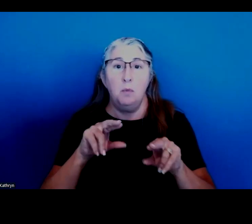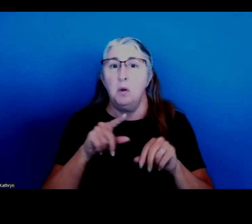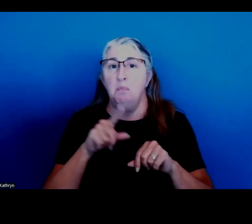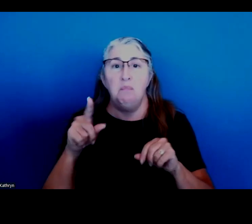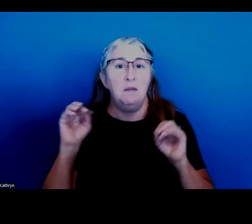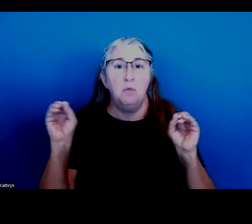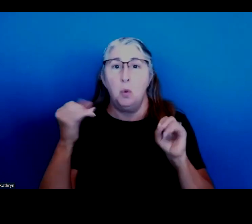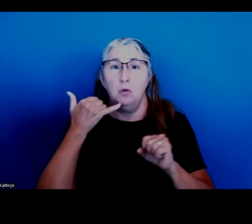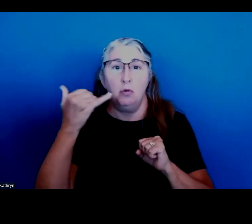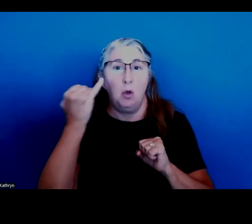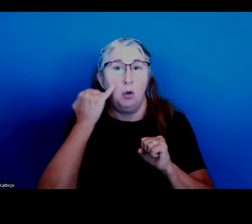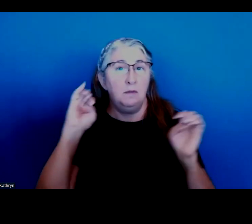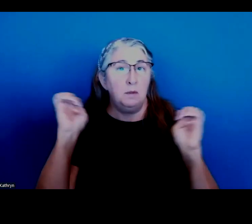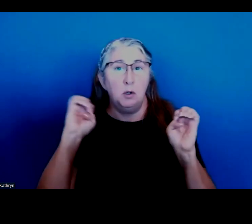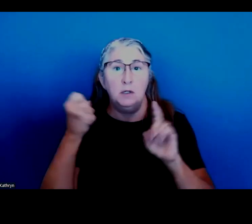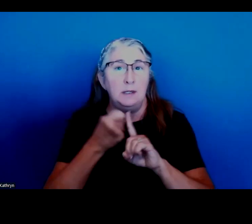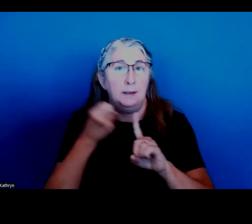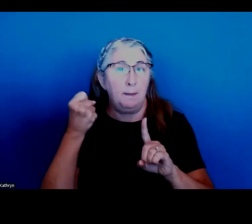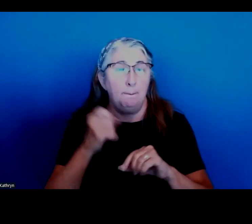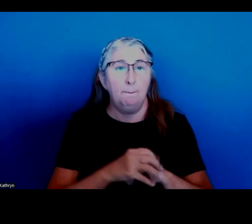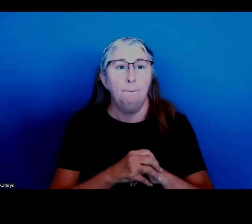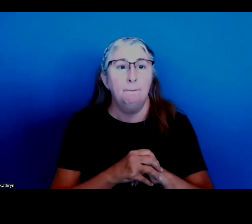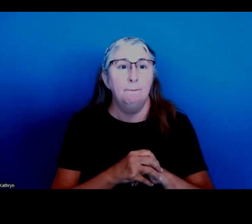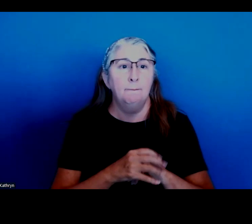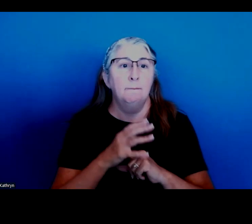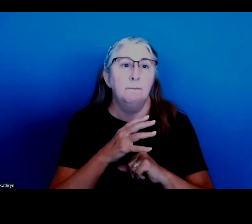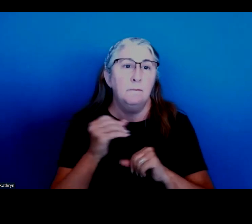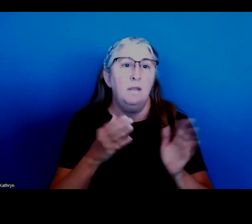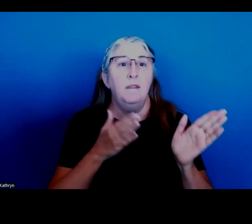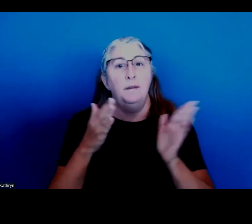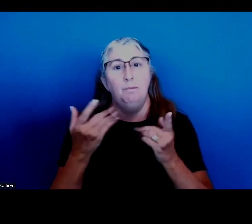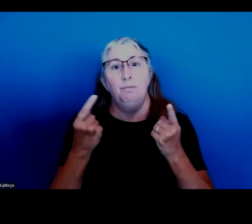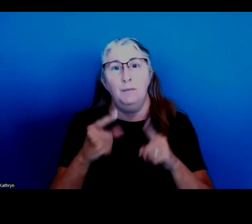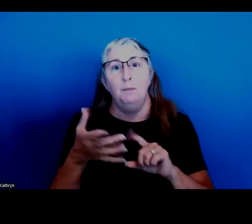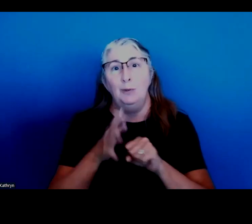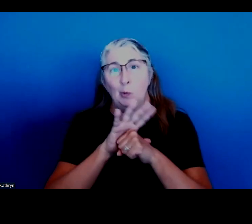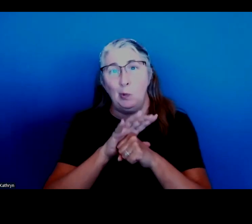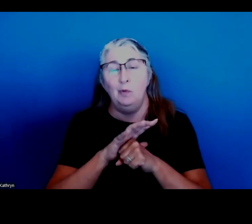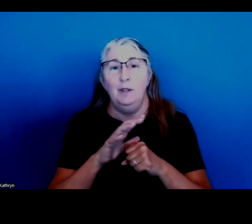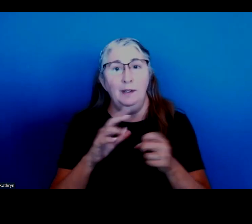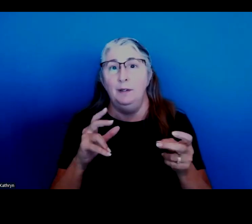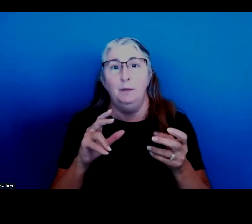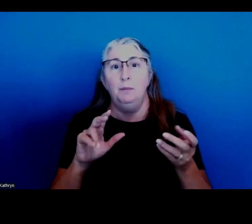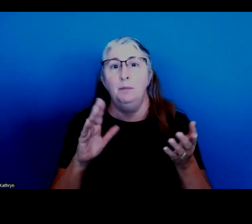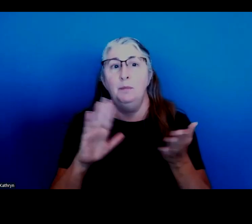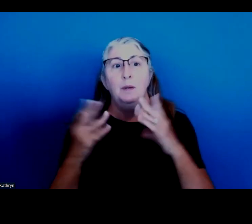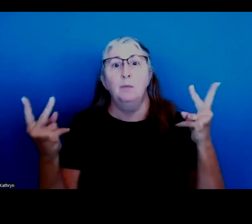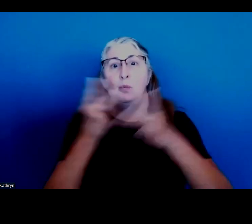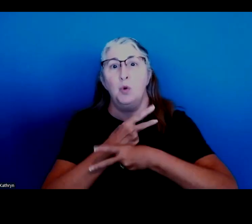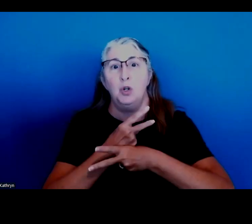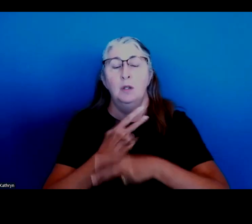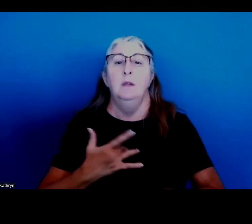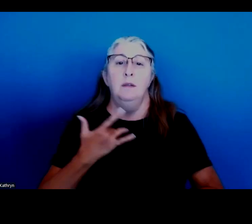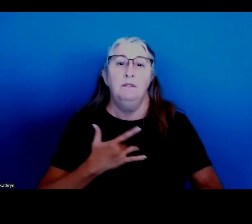of an emergency. And then, of course, came COVID, and this multiplied those feelings of